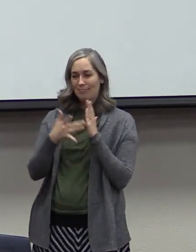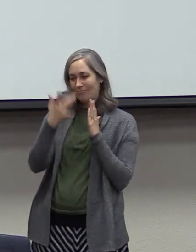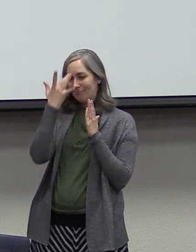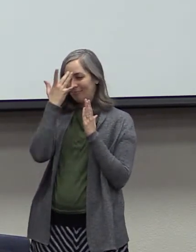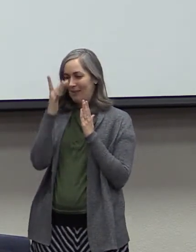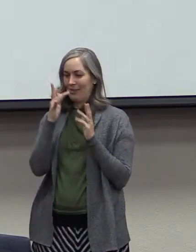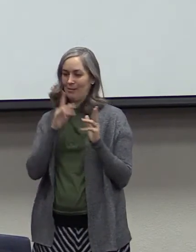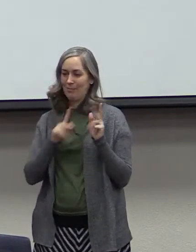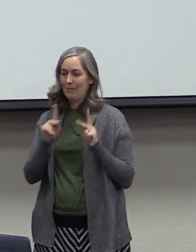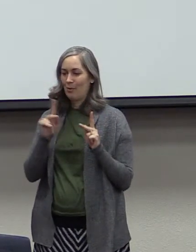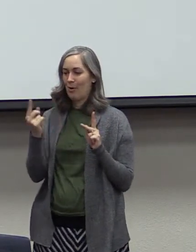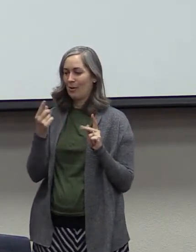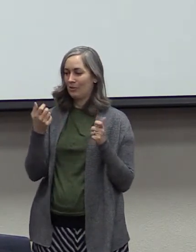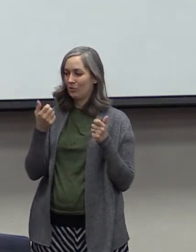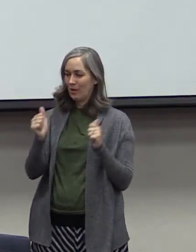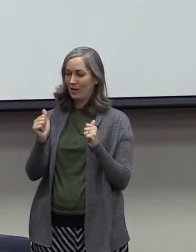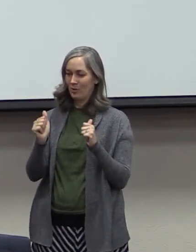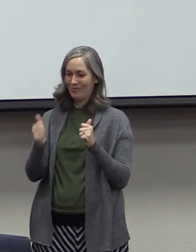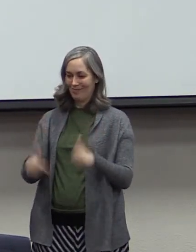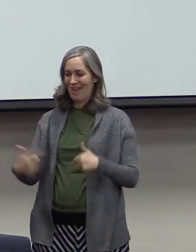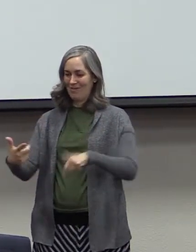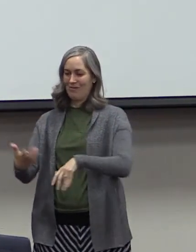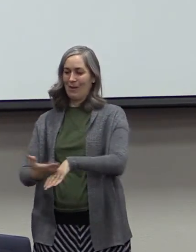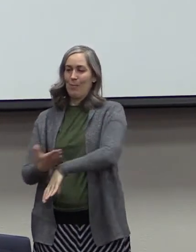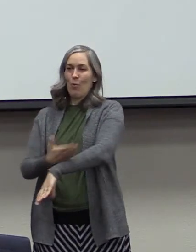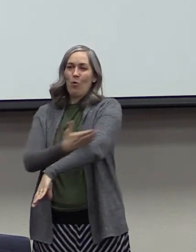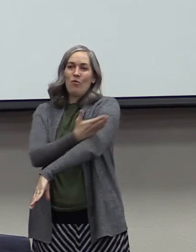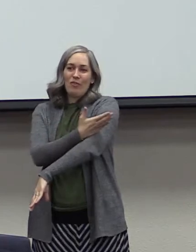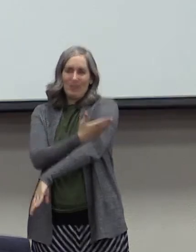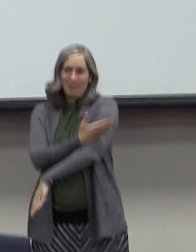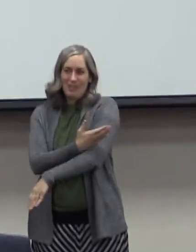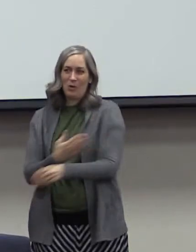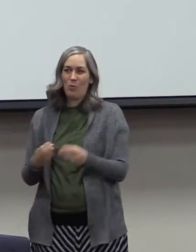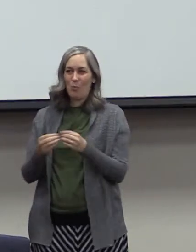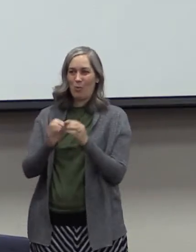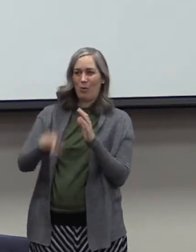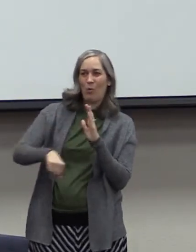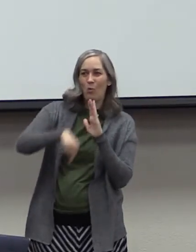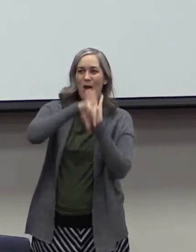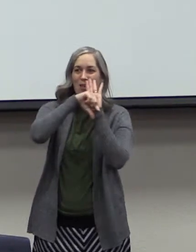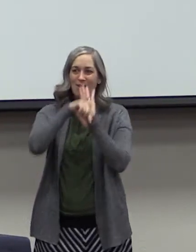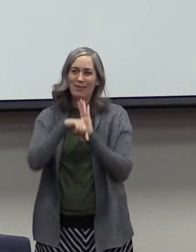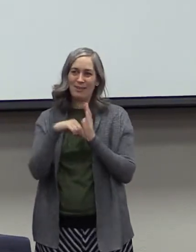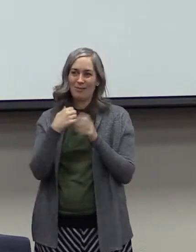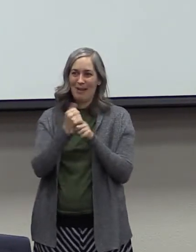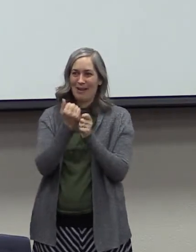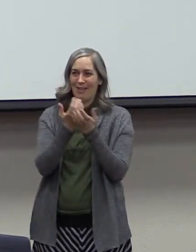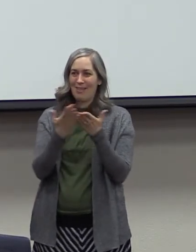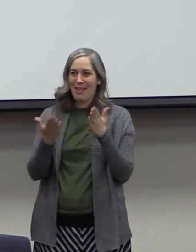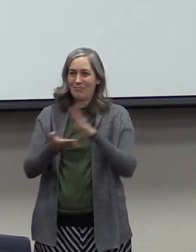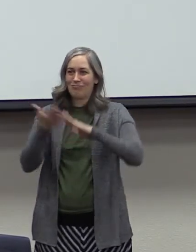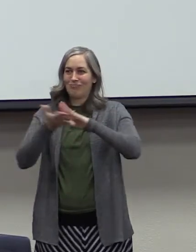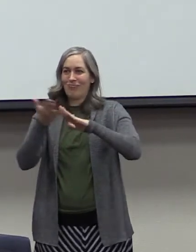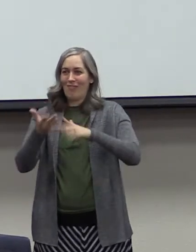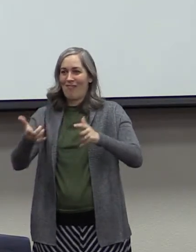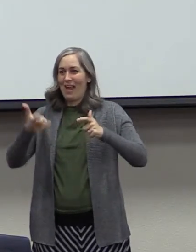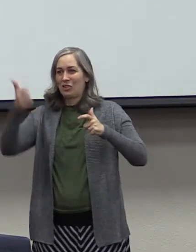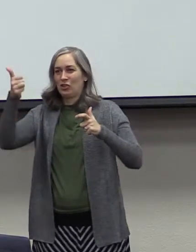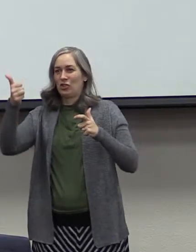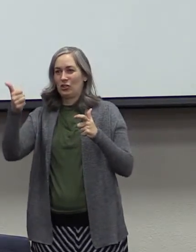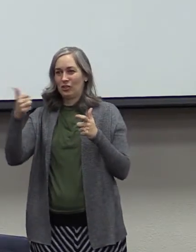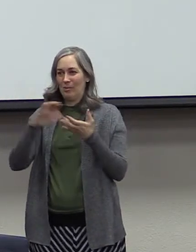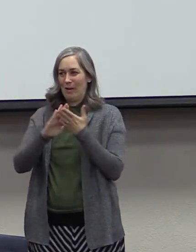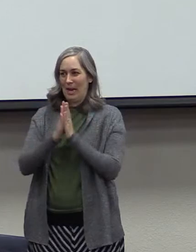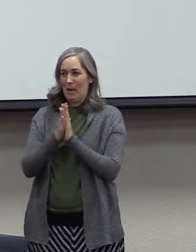inventions, improvements, more quality, making things run faster,